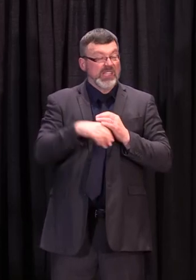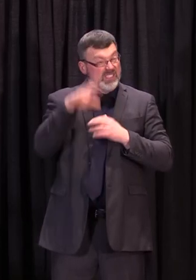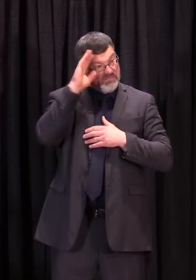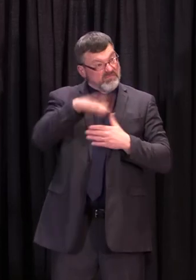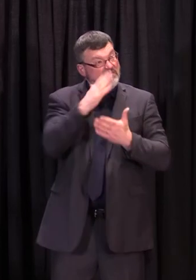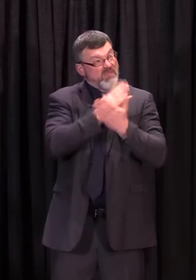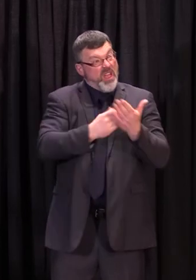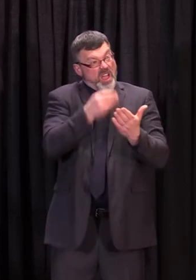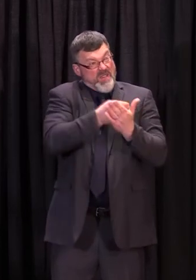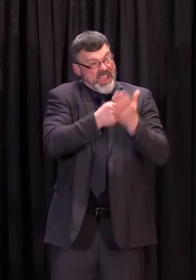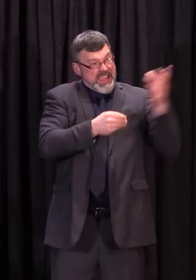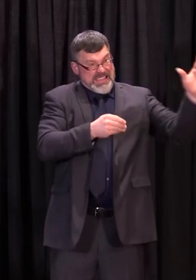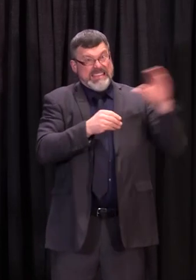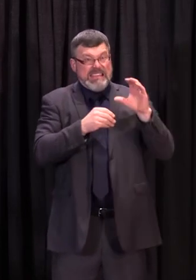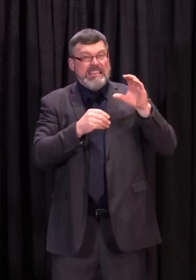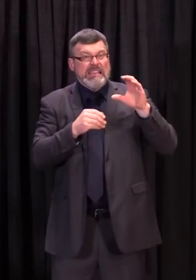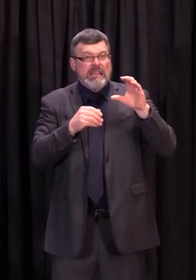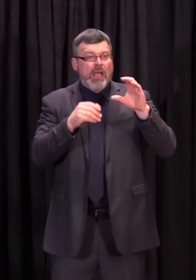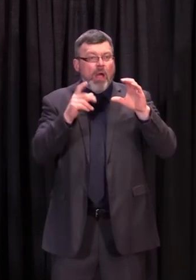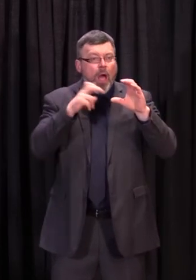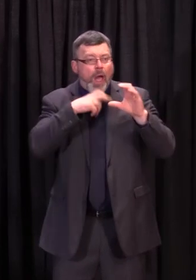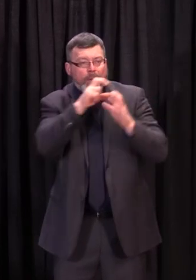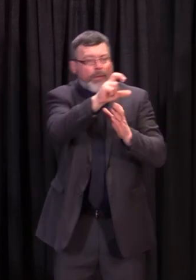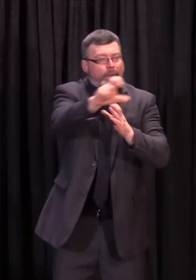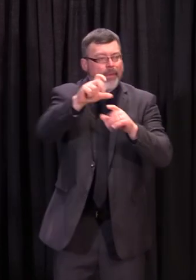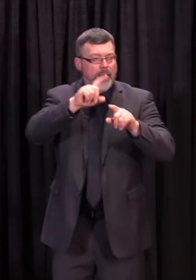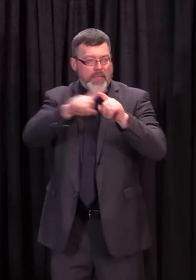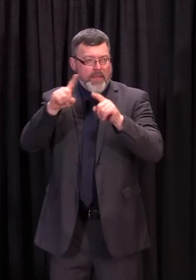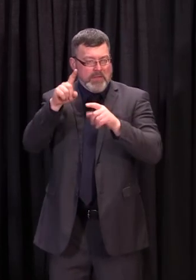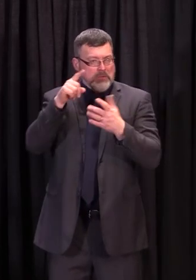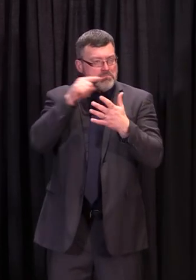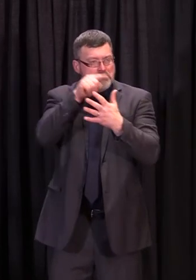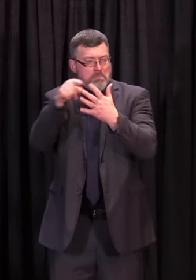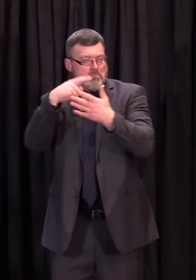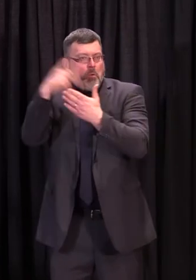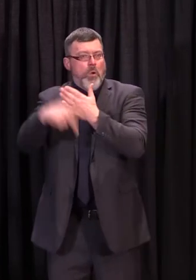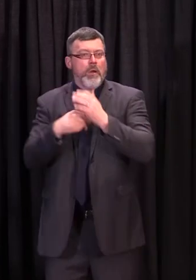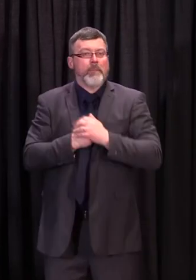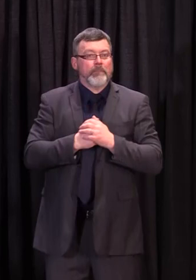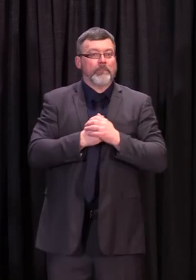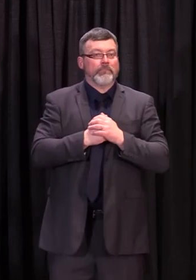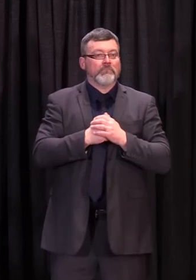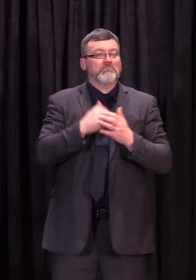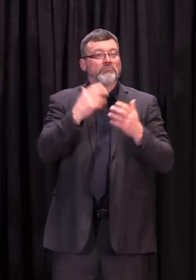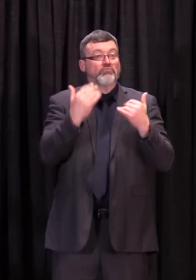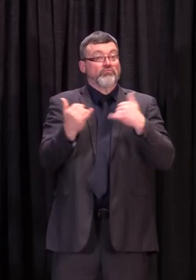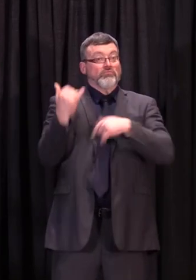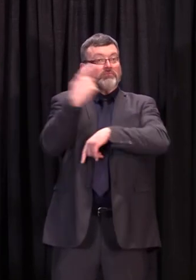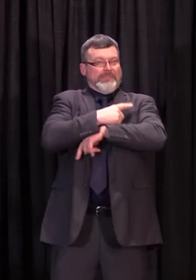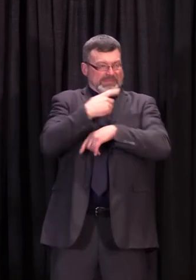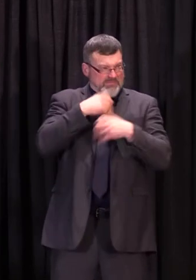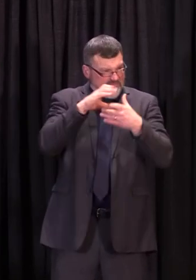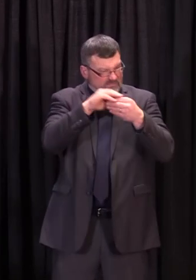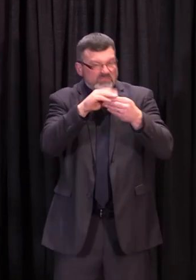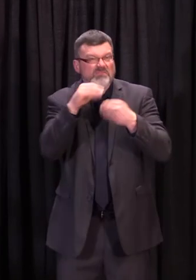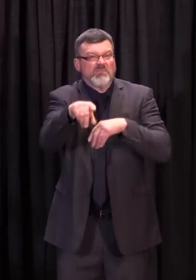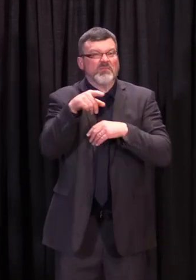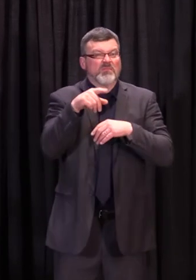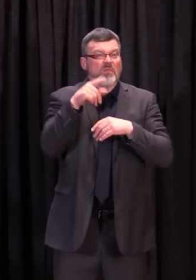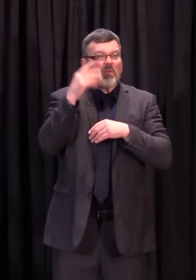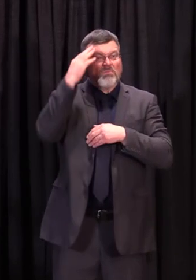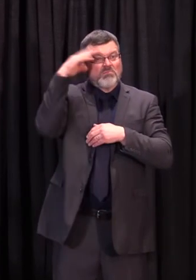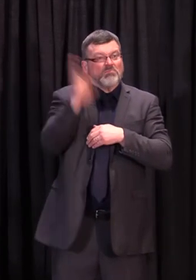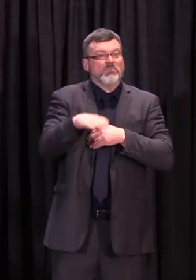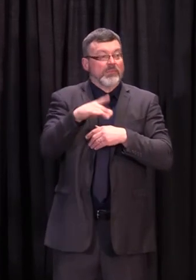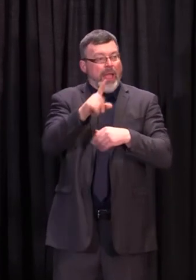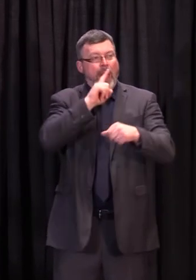year, I'll ask you to follow through on the commitments you made to invest what's left in the transformative and